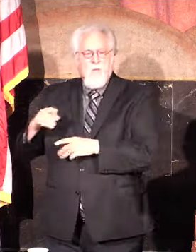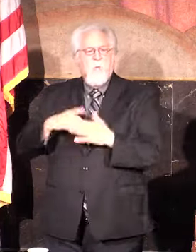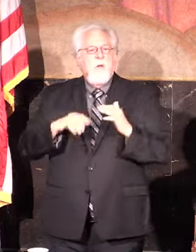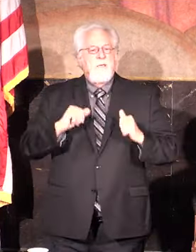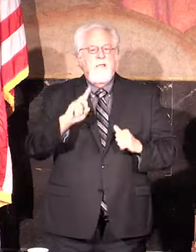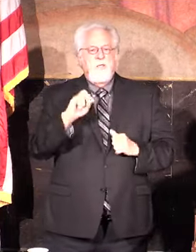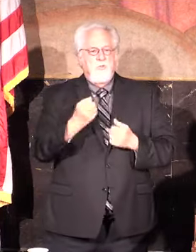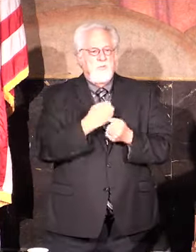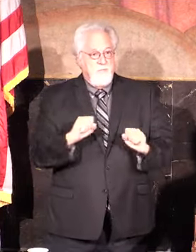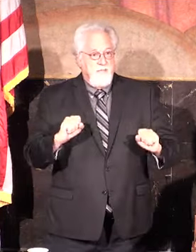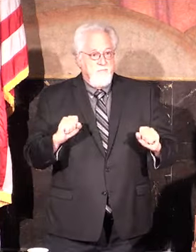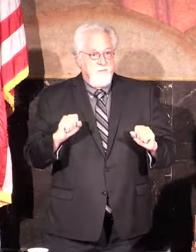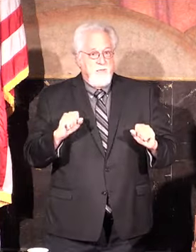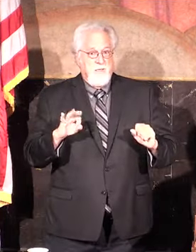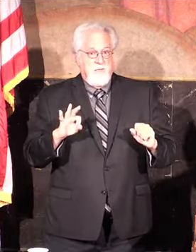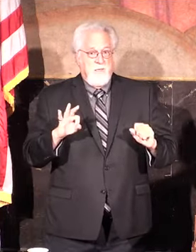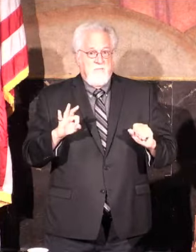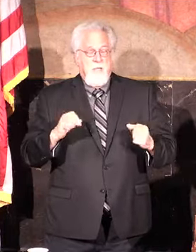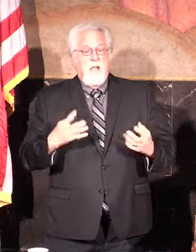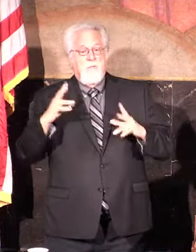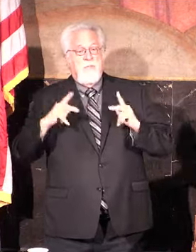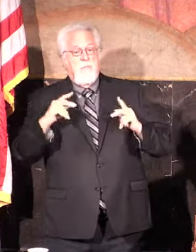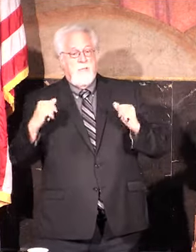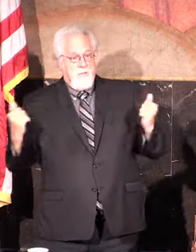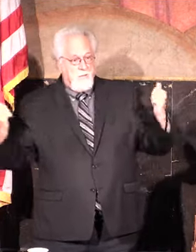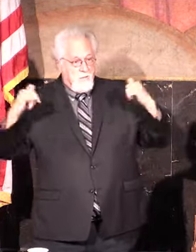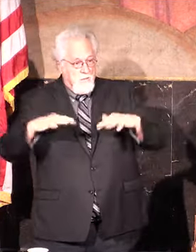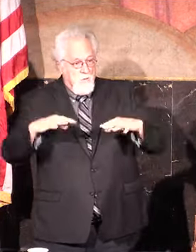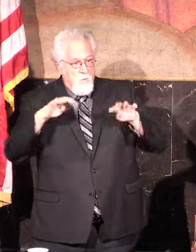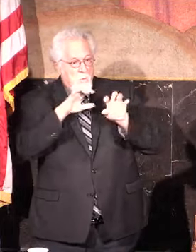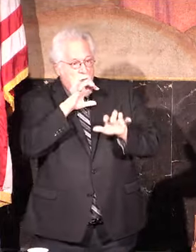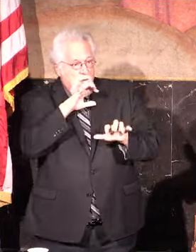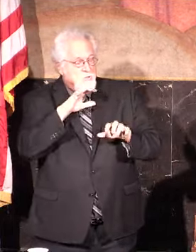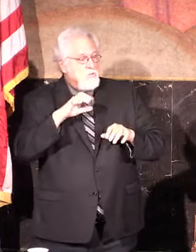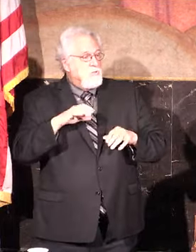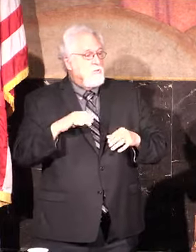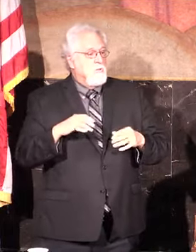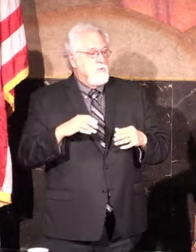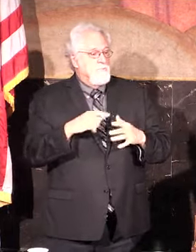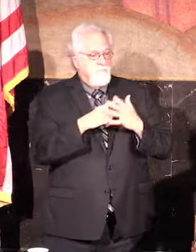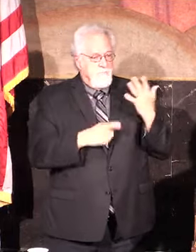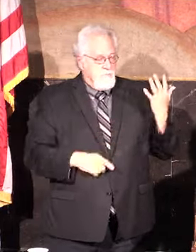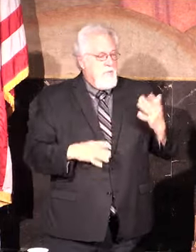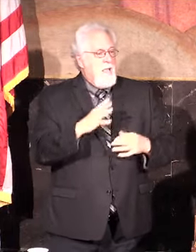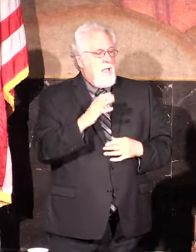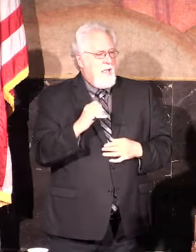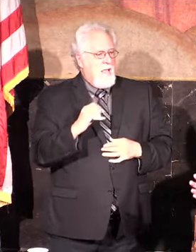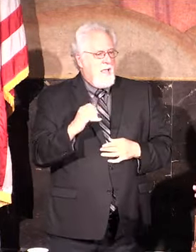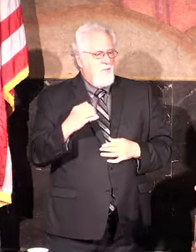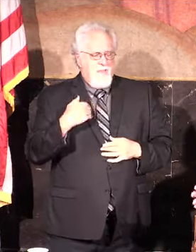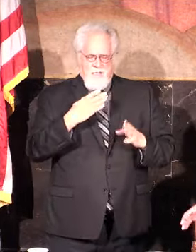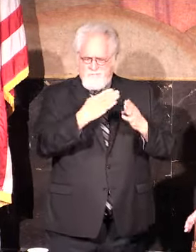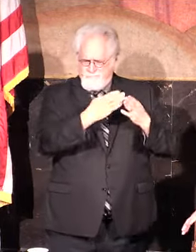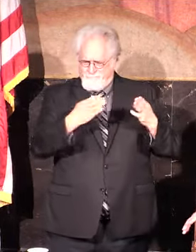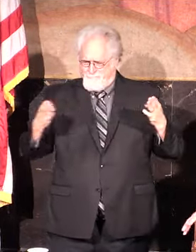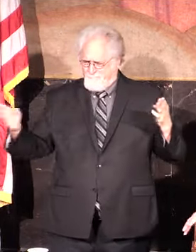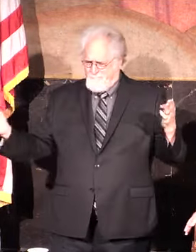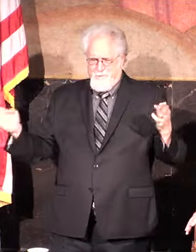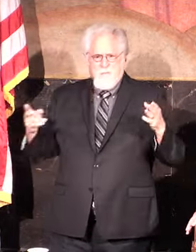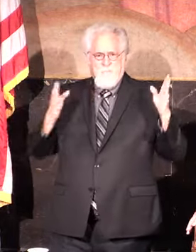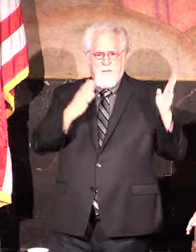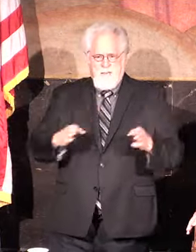the number of spectators they can put in the stands for a football game. And they have a broad range of contingencies